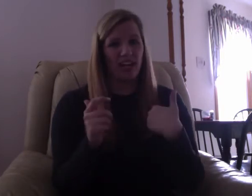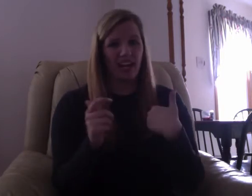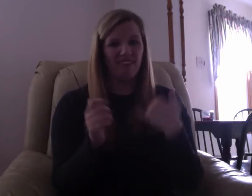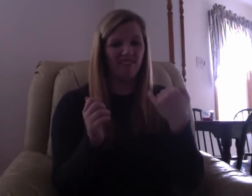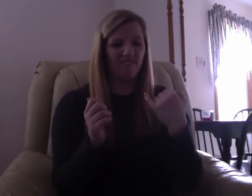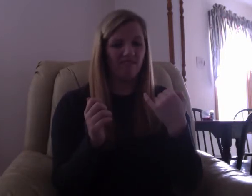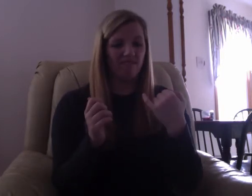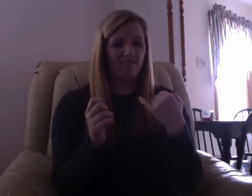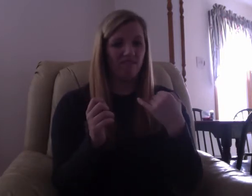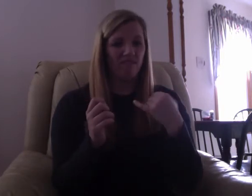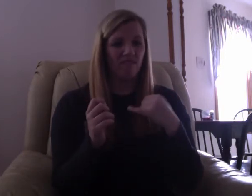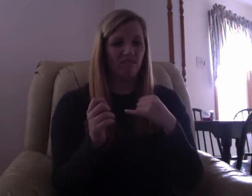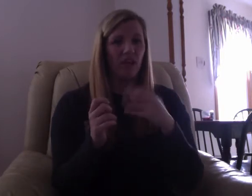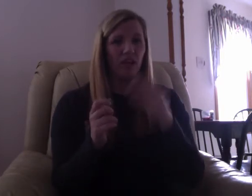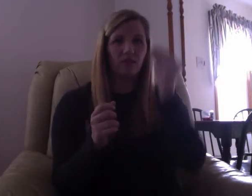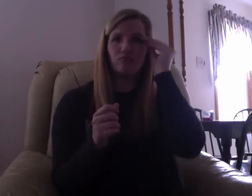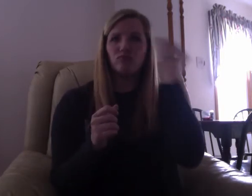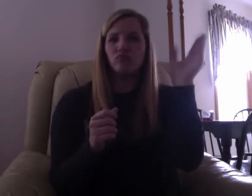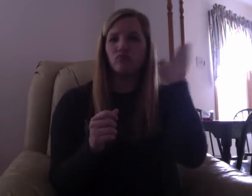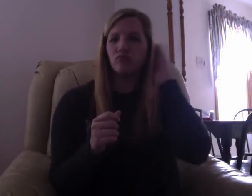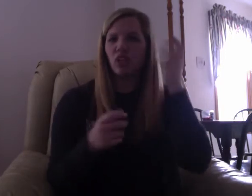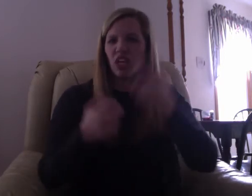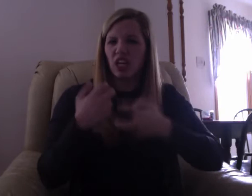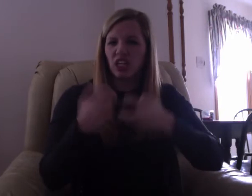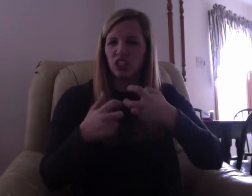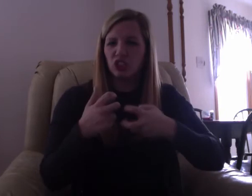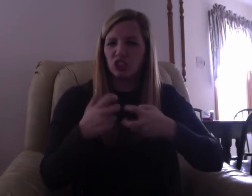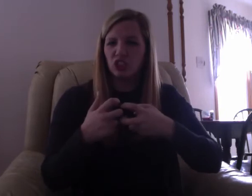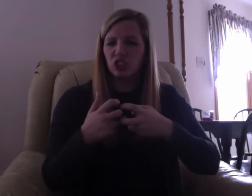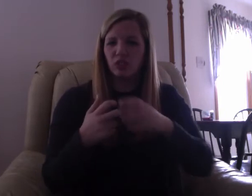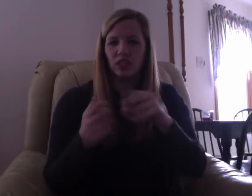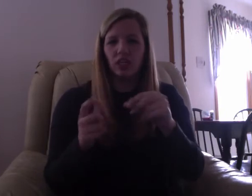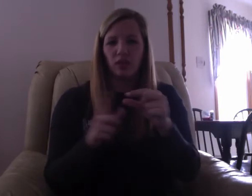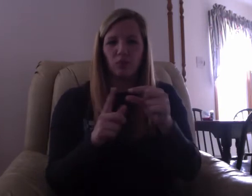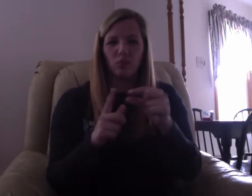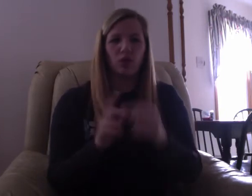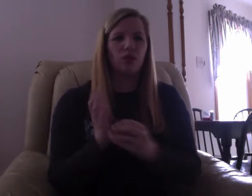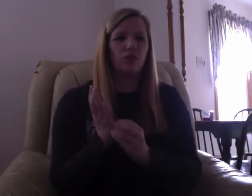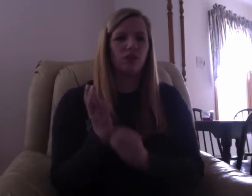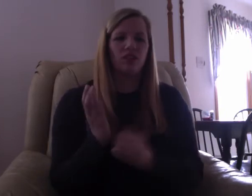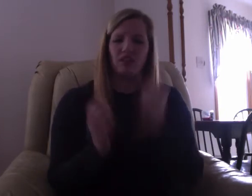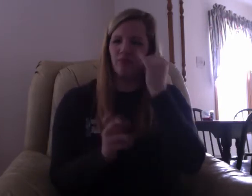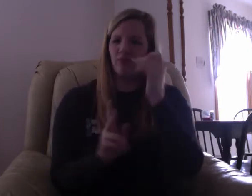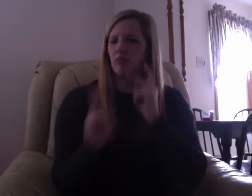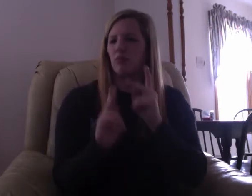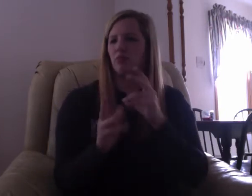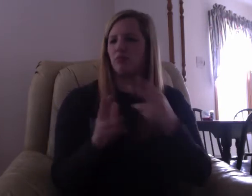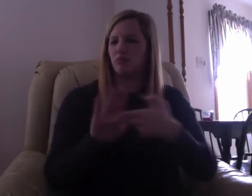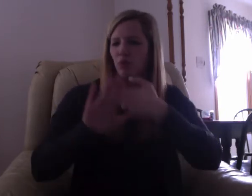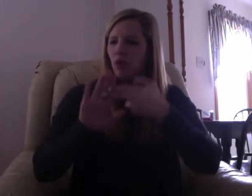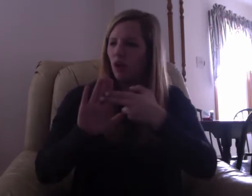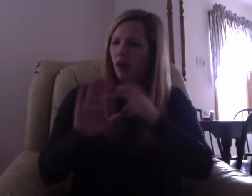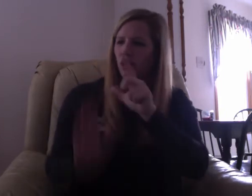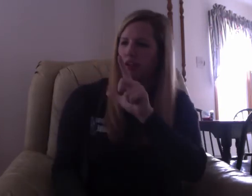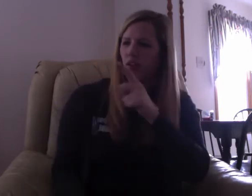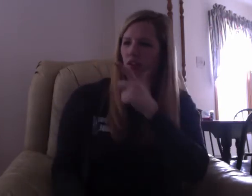or stigmatization of each letter. So for somebody to call me a lesbian, that doesn't really fit me, because when I think of lesbian, I